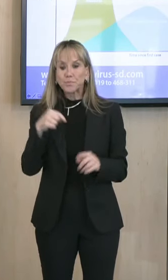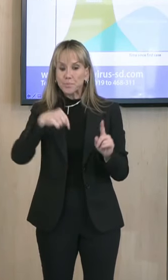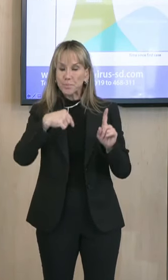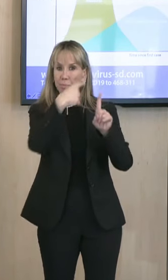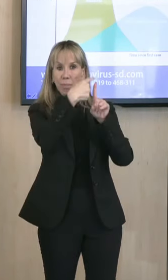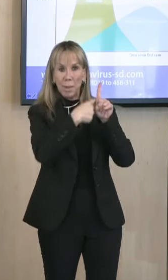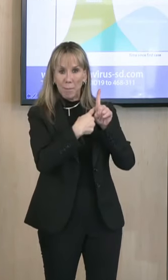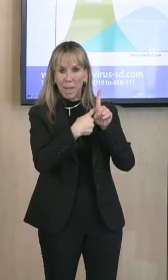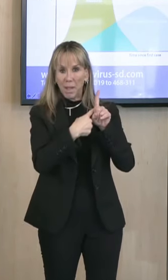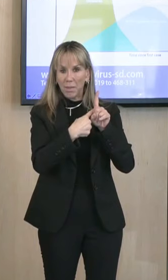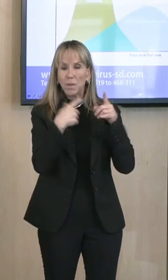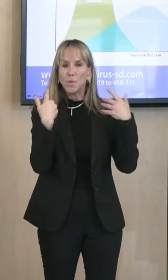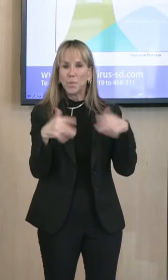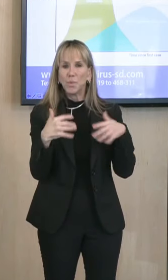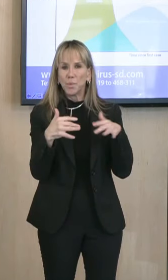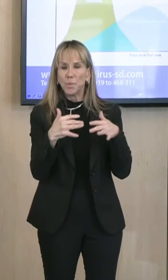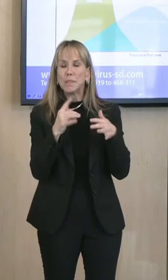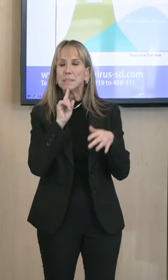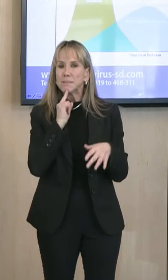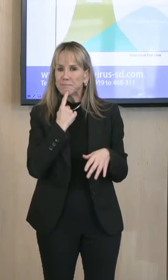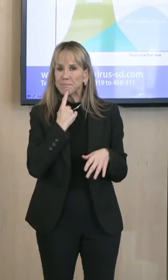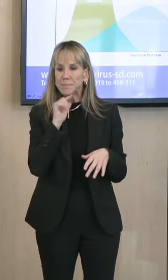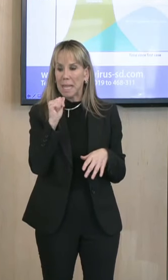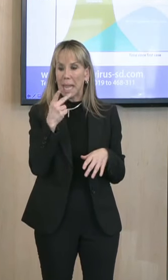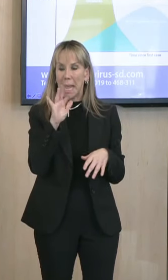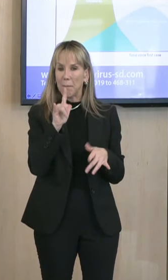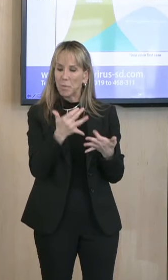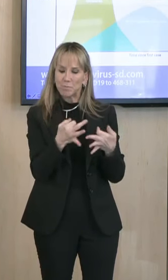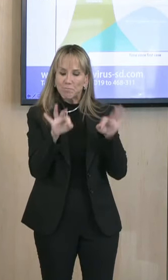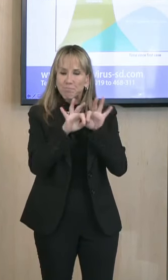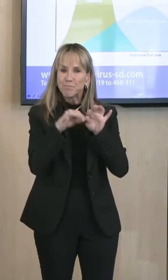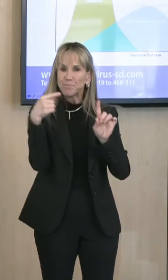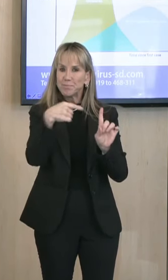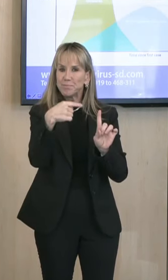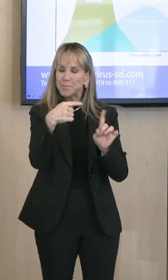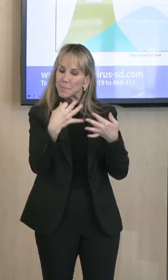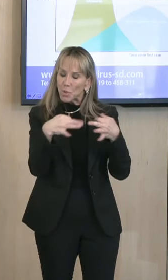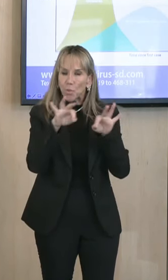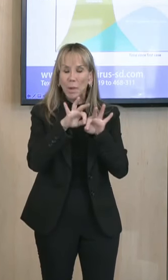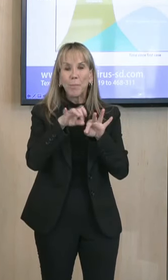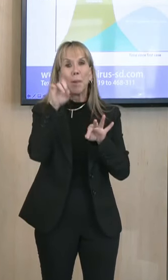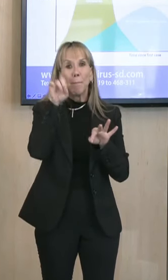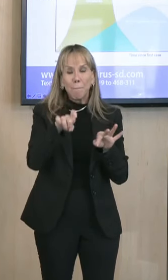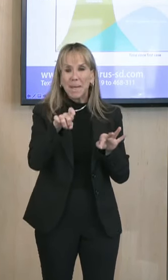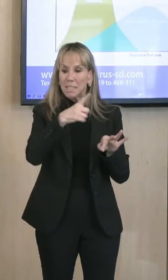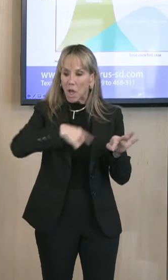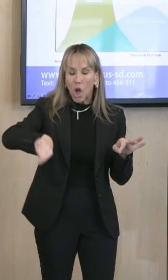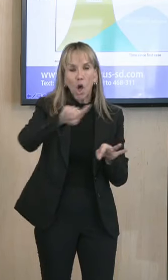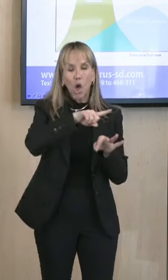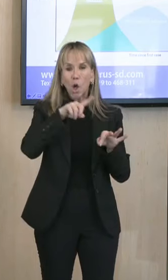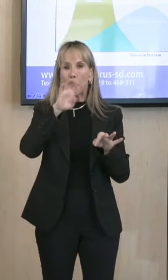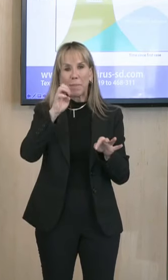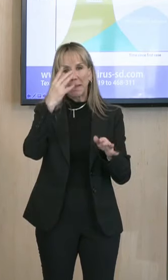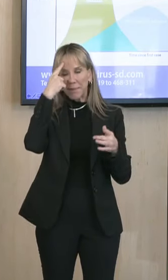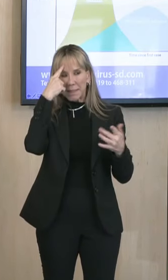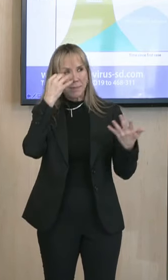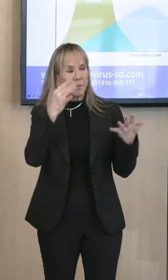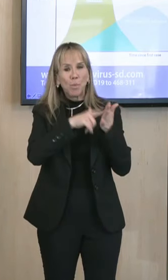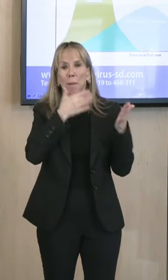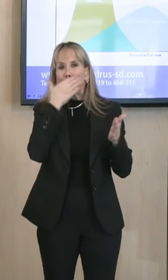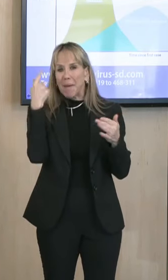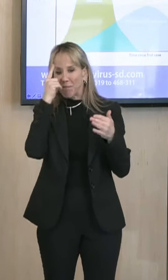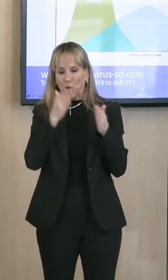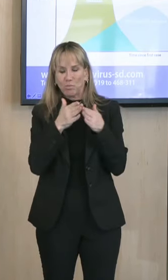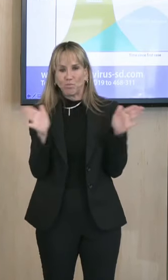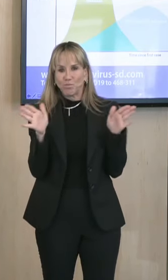month is a critical month for us. We all have to be regional health stewards. We have to come